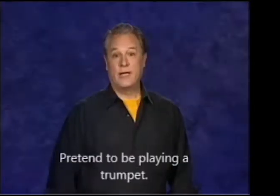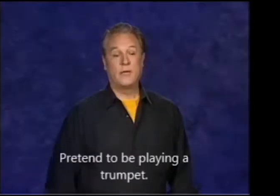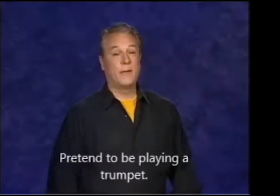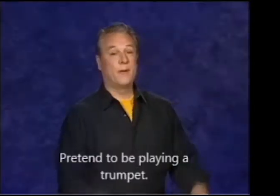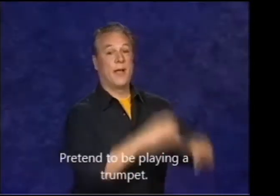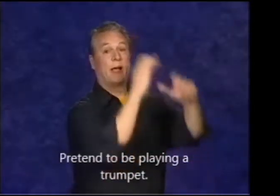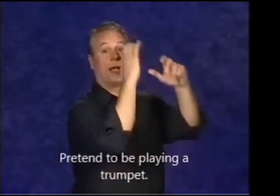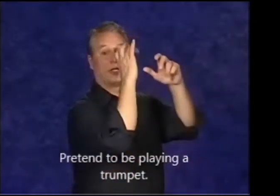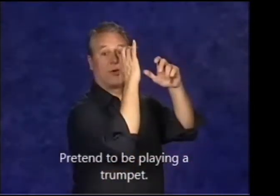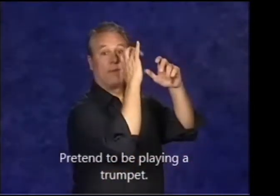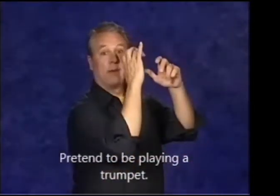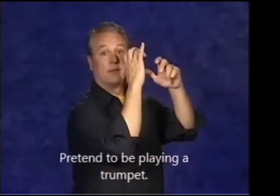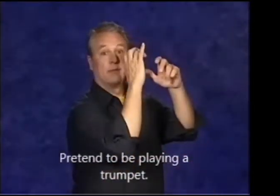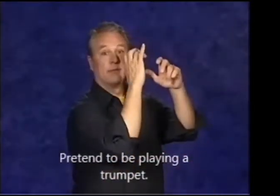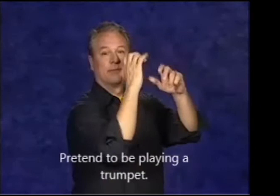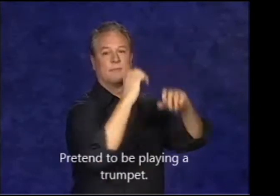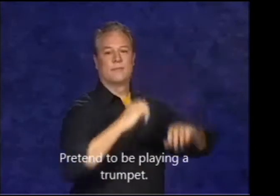Pretend to be playing a trumpet.